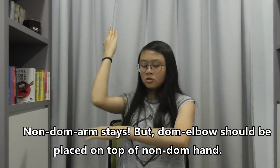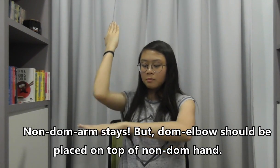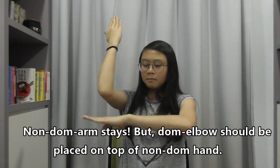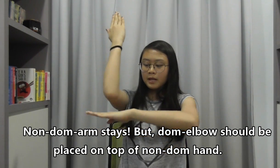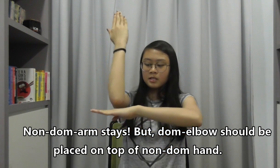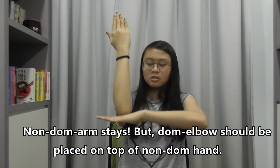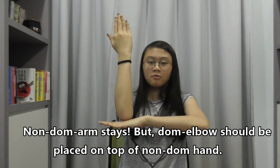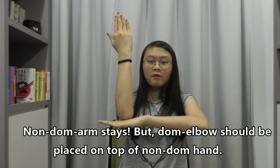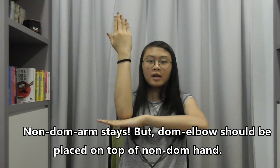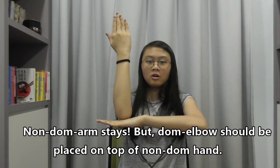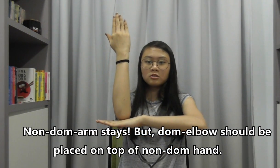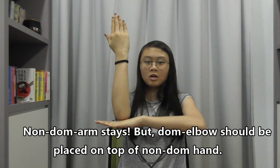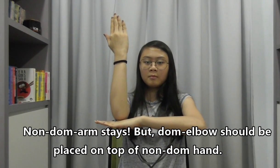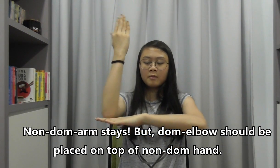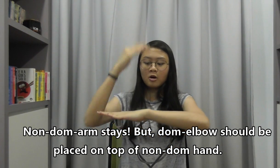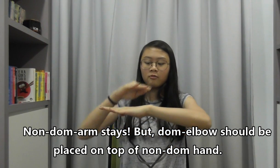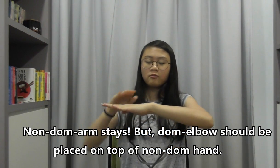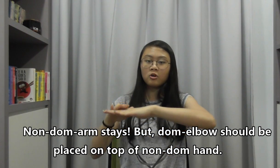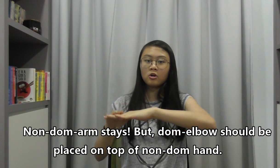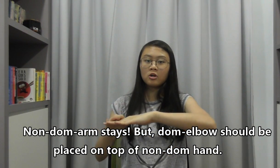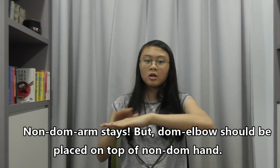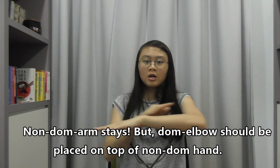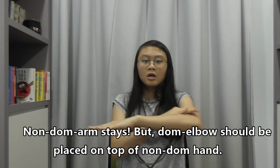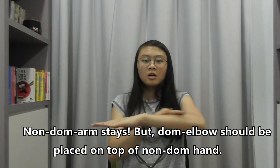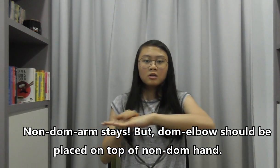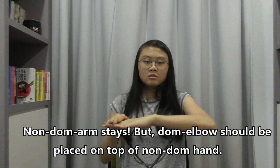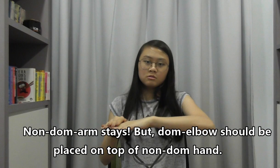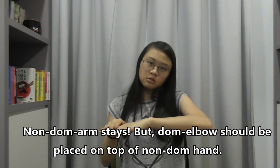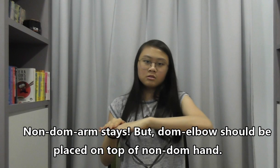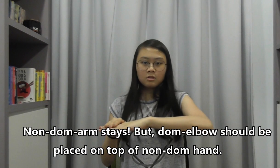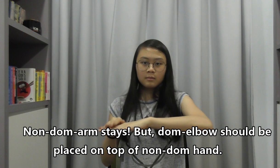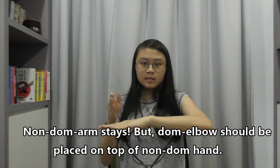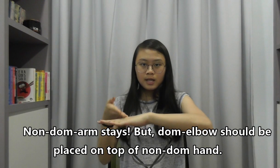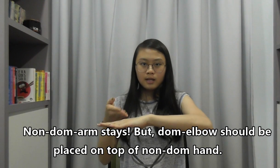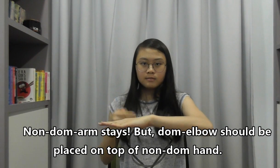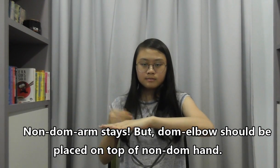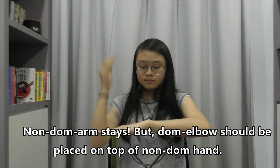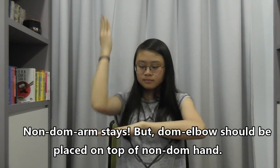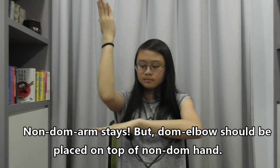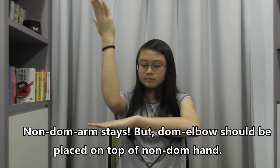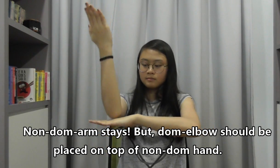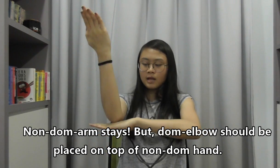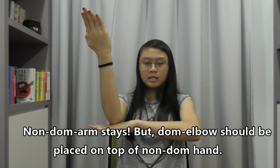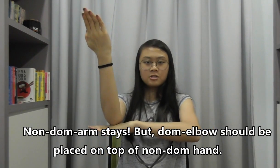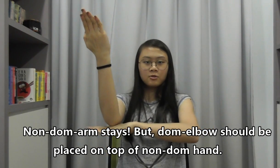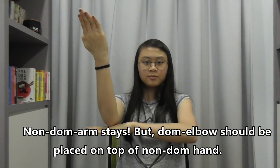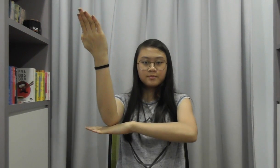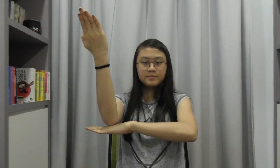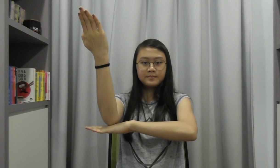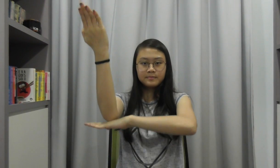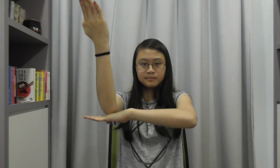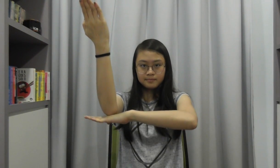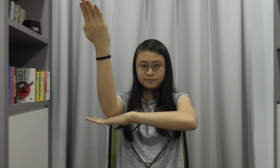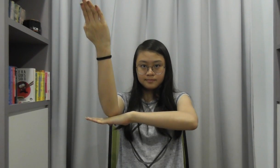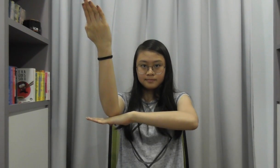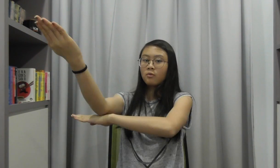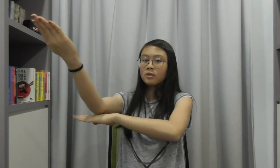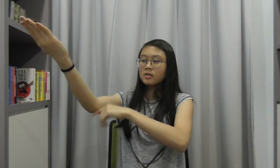should be placed right on top of your non-dominant hand, like so. Once you're at